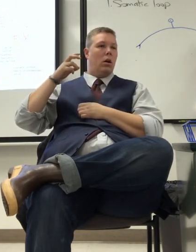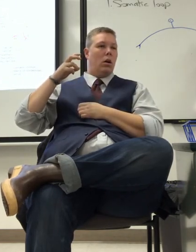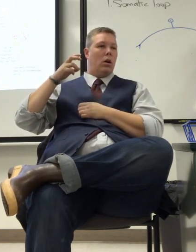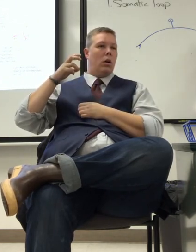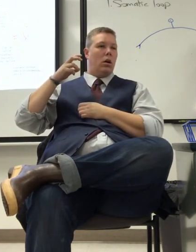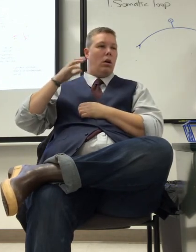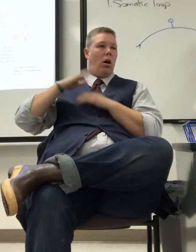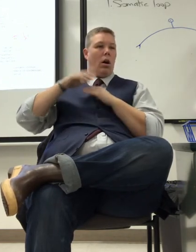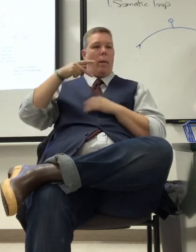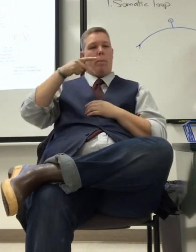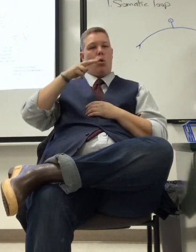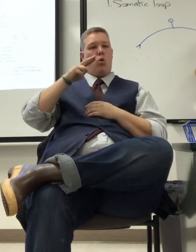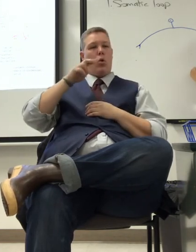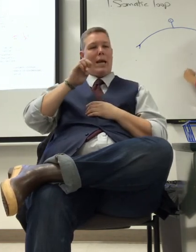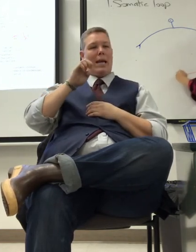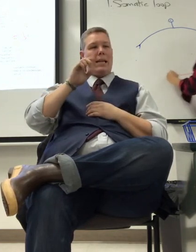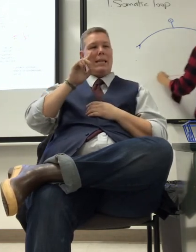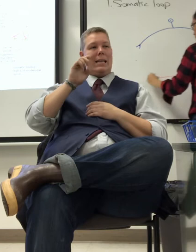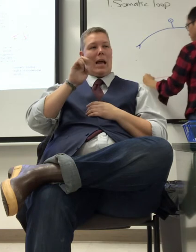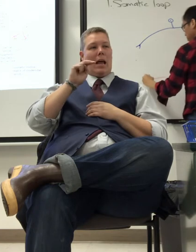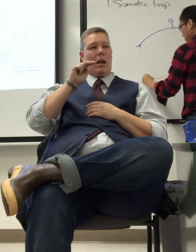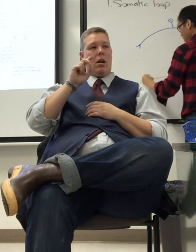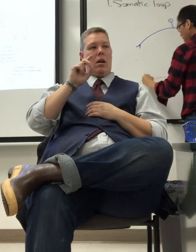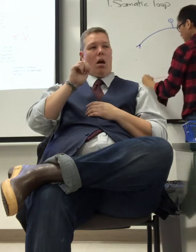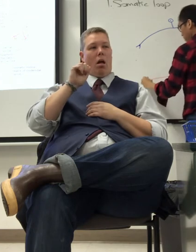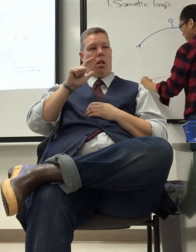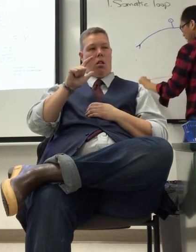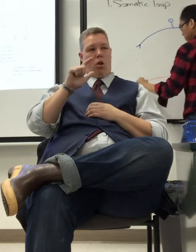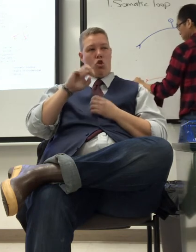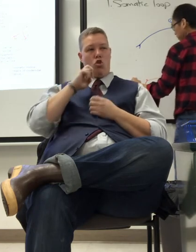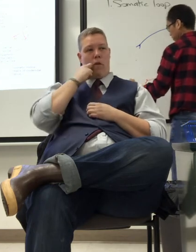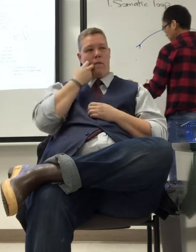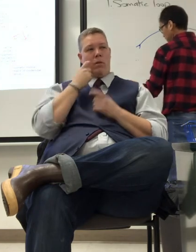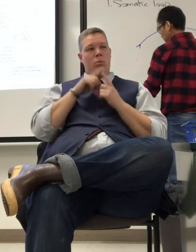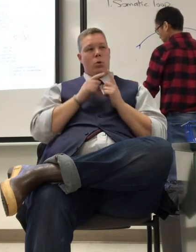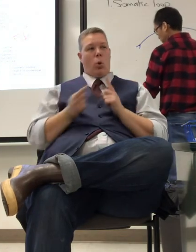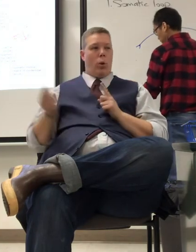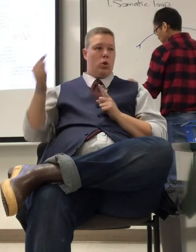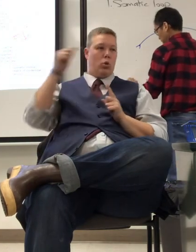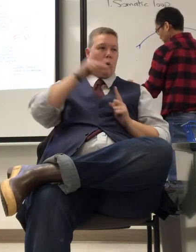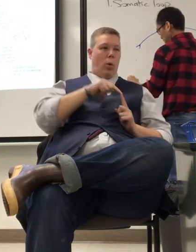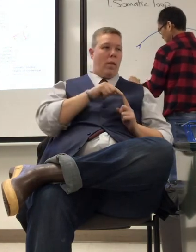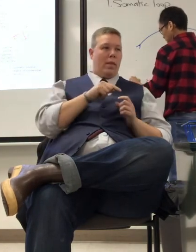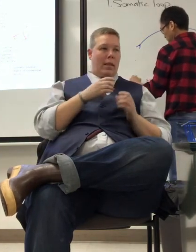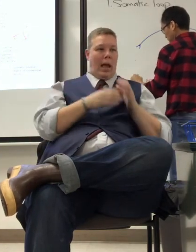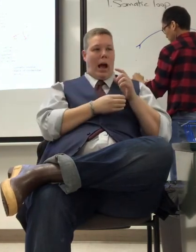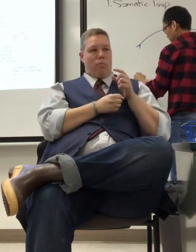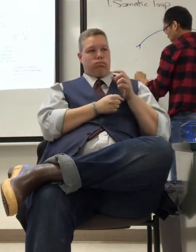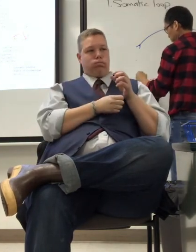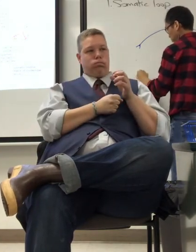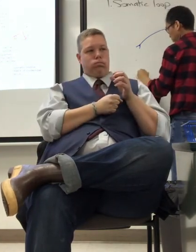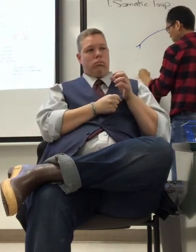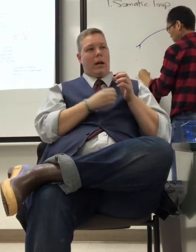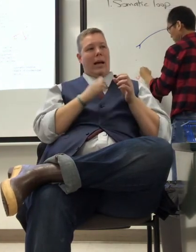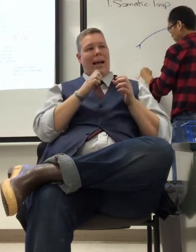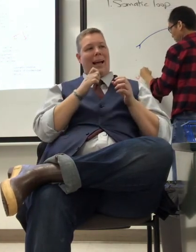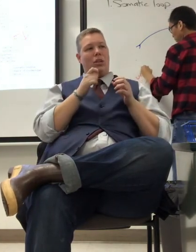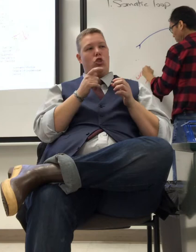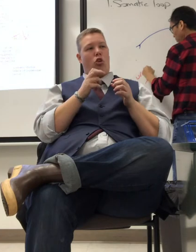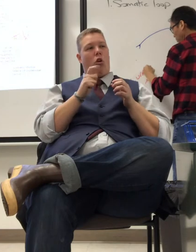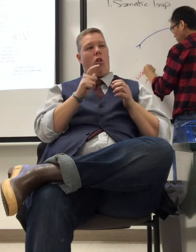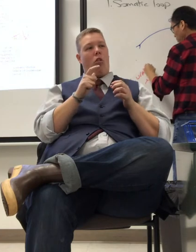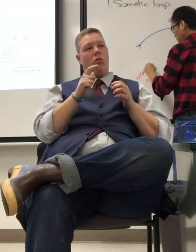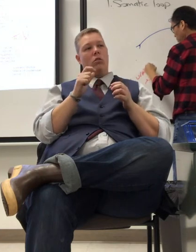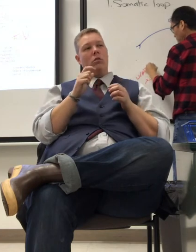a pudendal nerve, which is going to the external sphincter, external